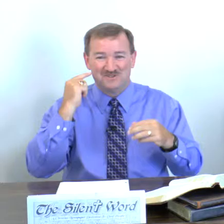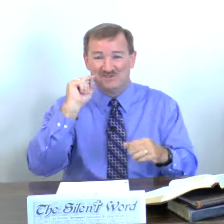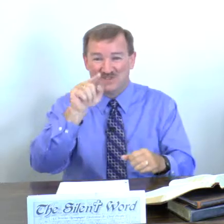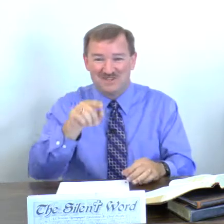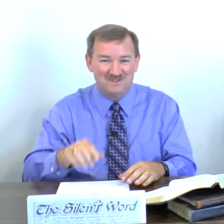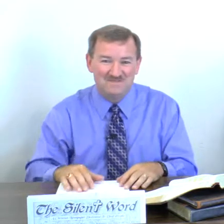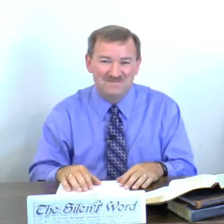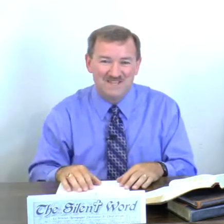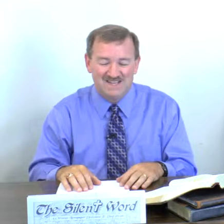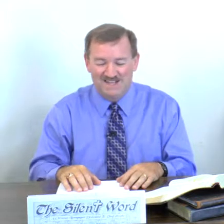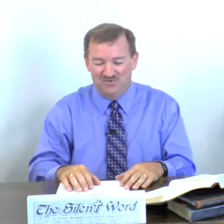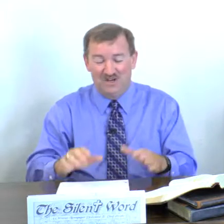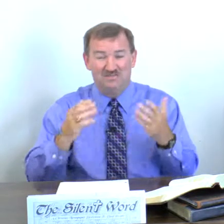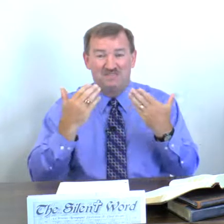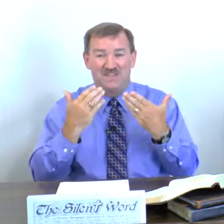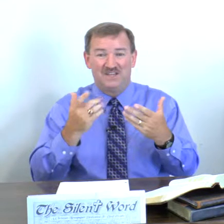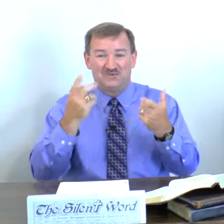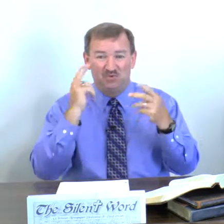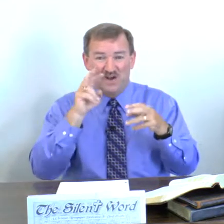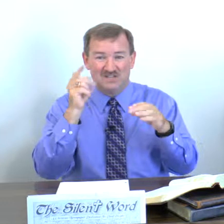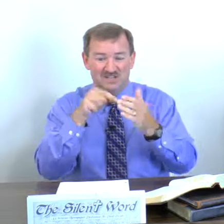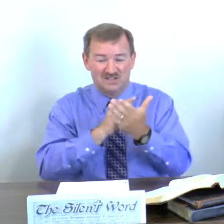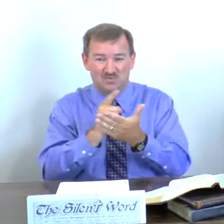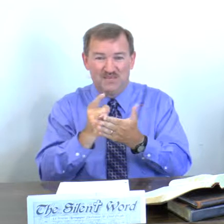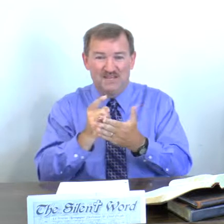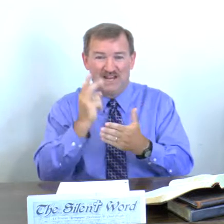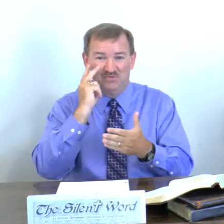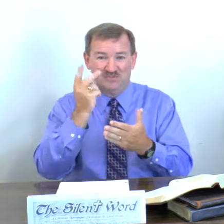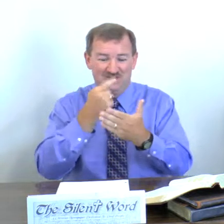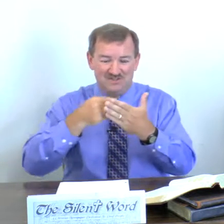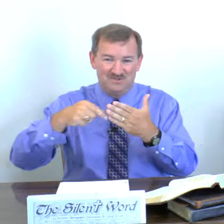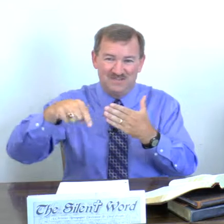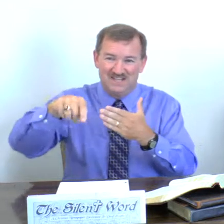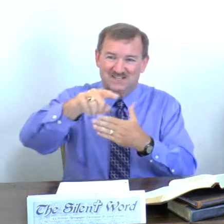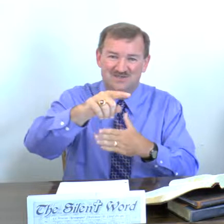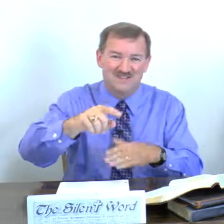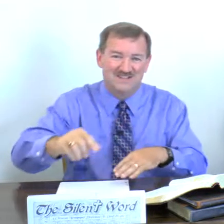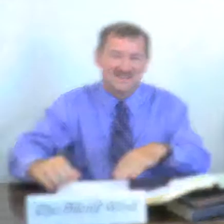rejoice with you. Well, thank you for watching this week, and I will see you next week.